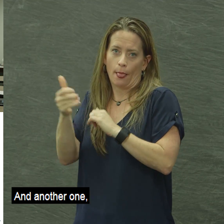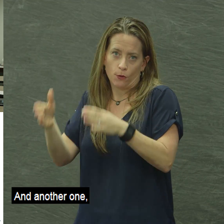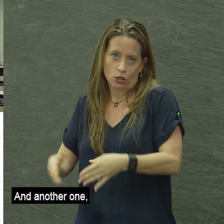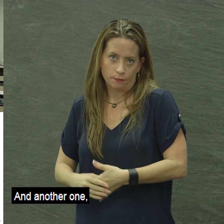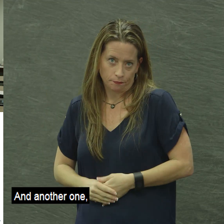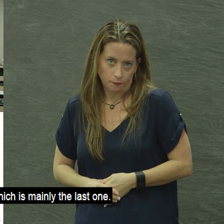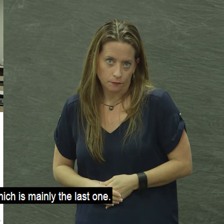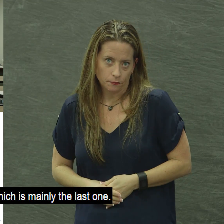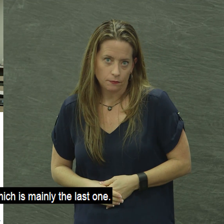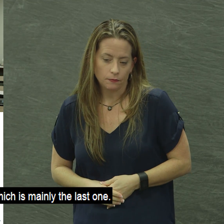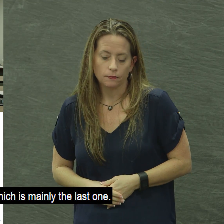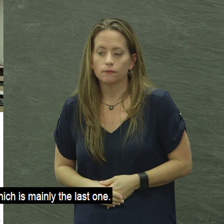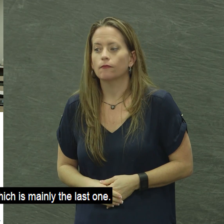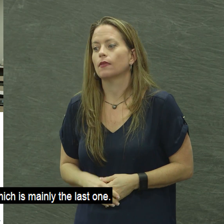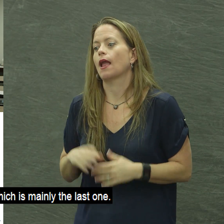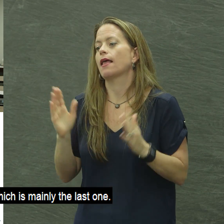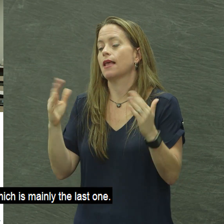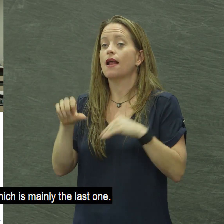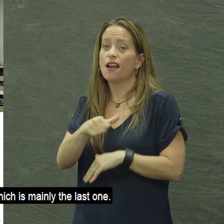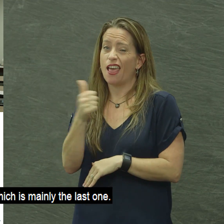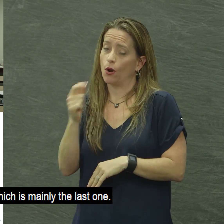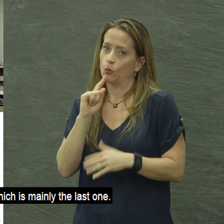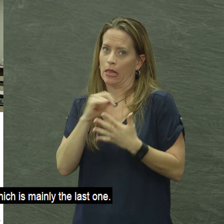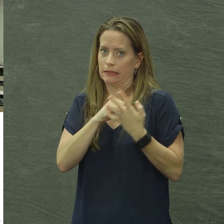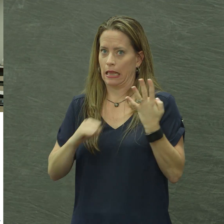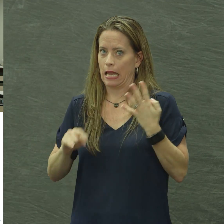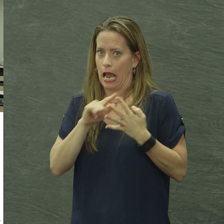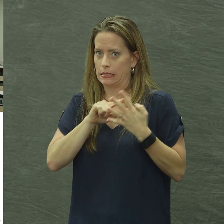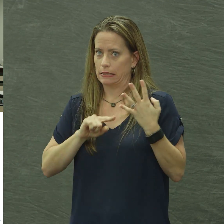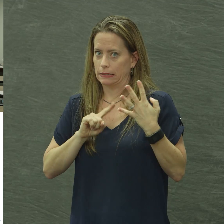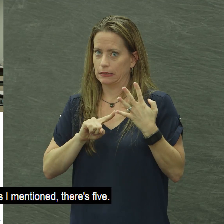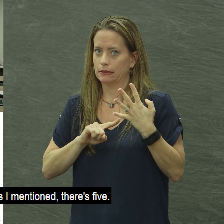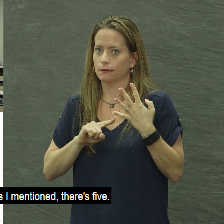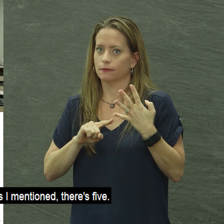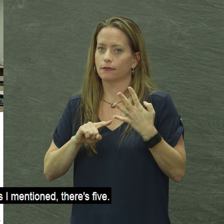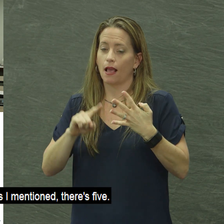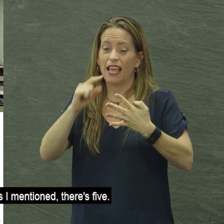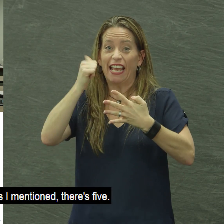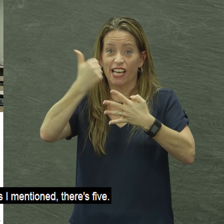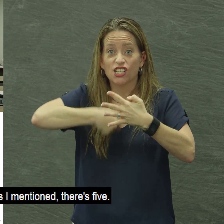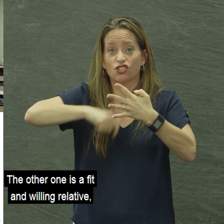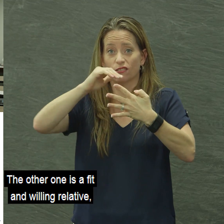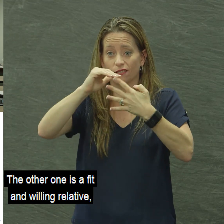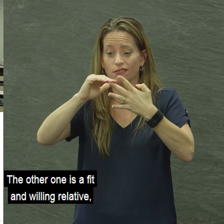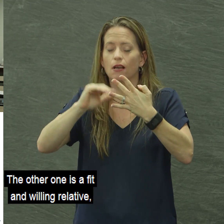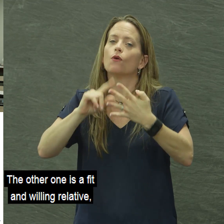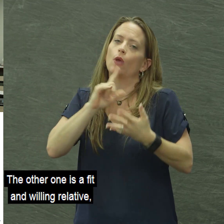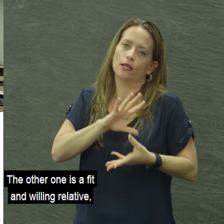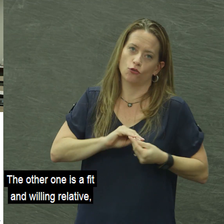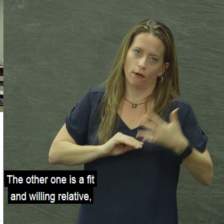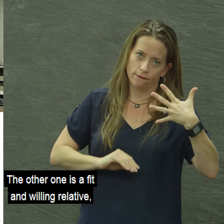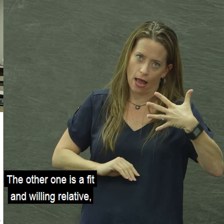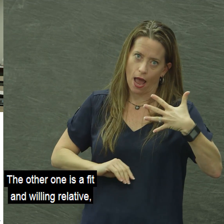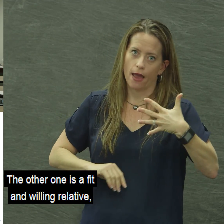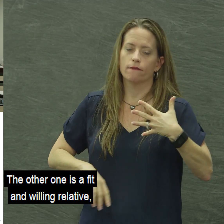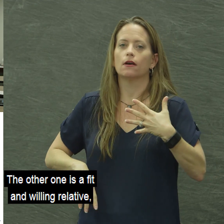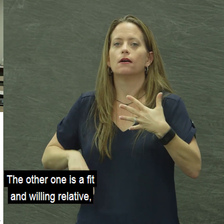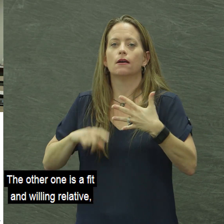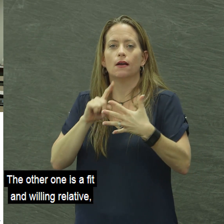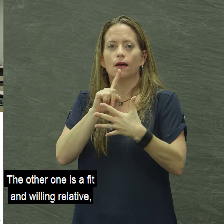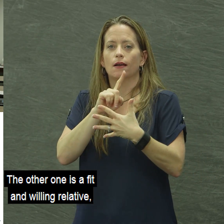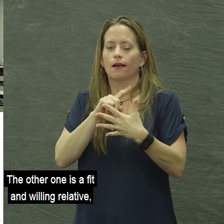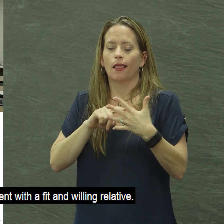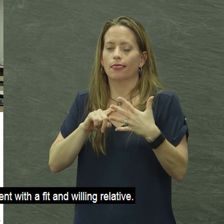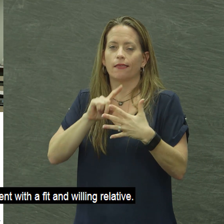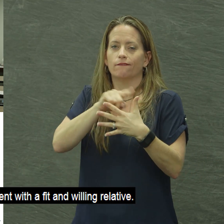And another one, which is mainly the last one, as I mentioned, there's 5. The other one is a fit and